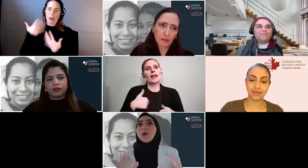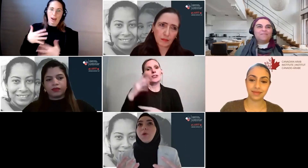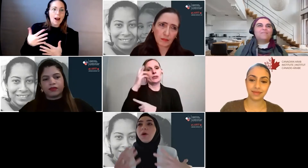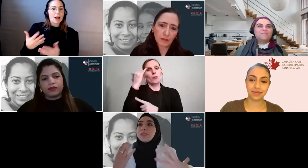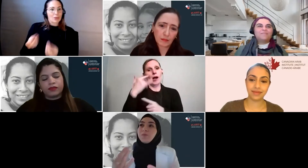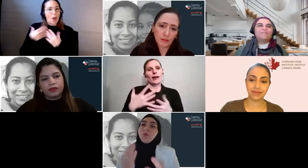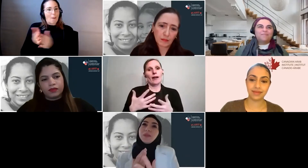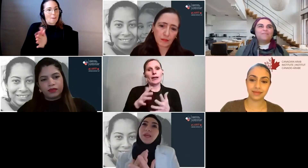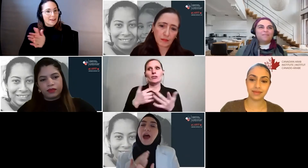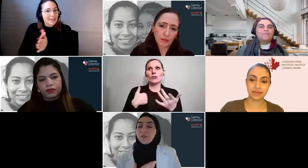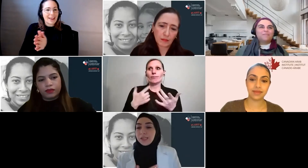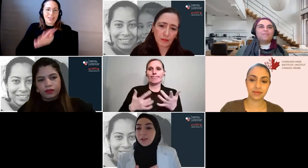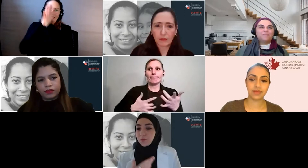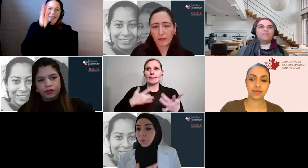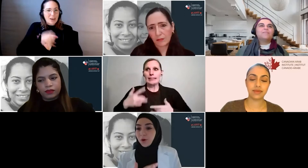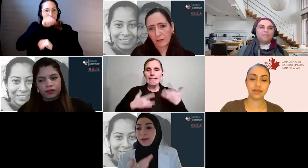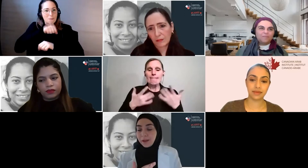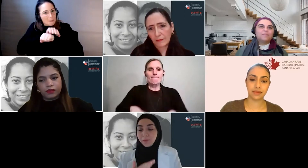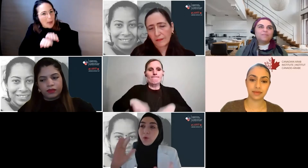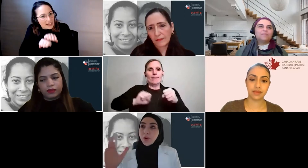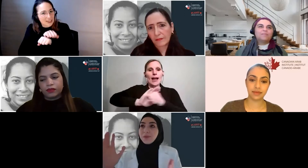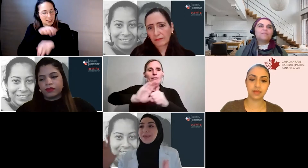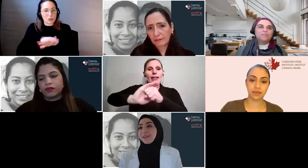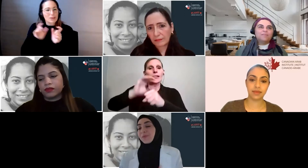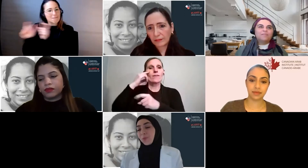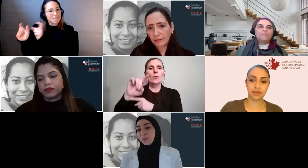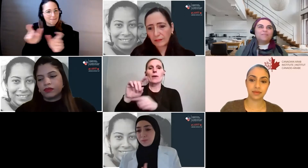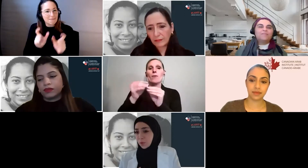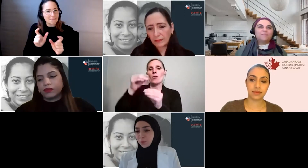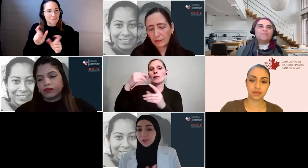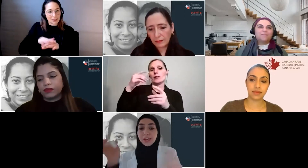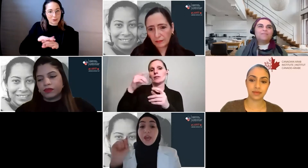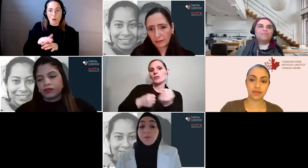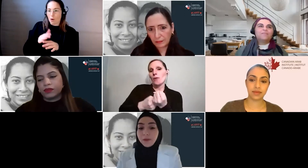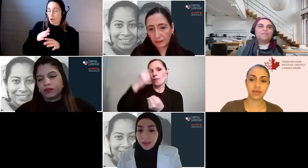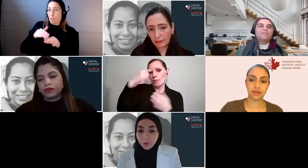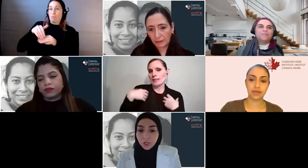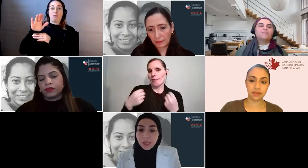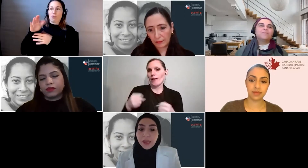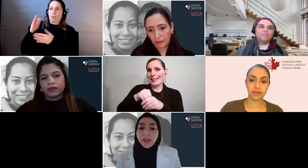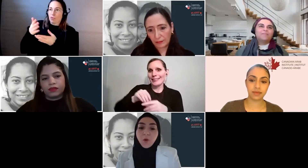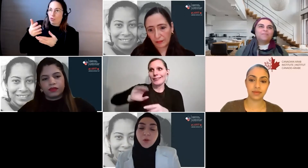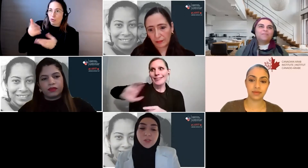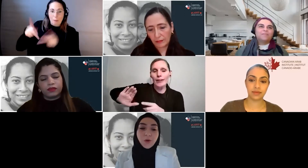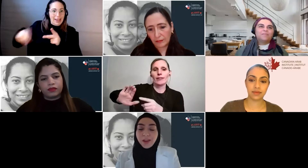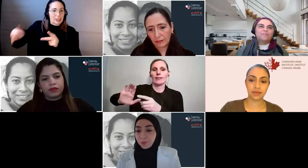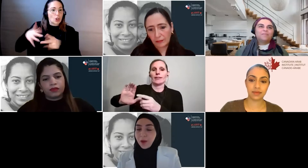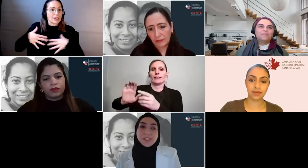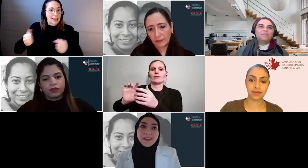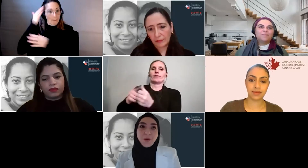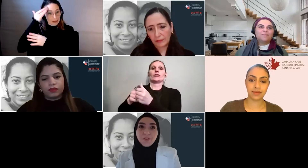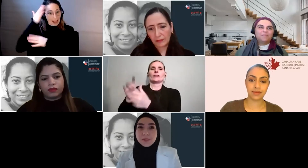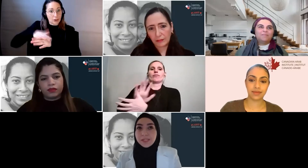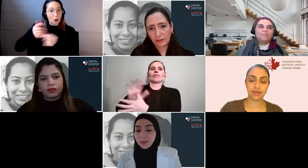passionate about advocating for more mental health support in a mother language. And also, and that